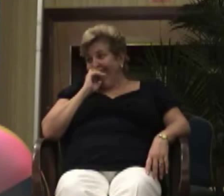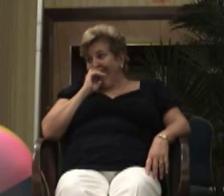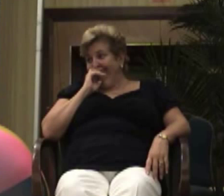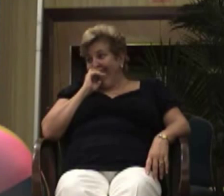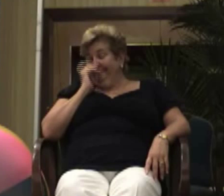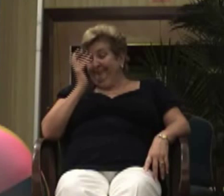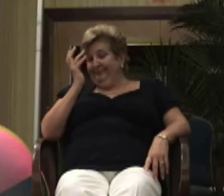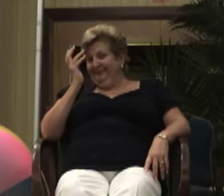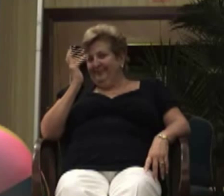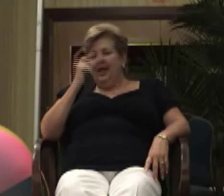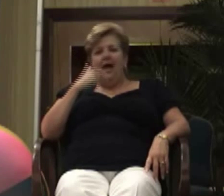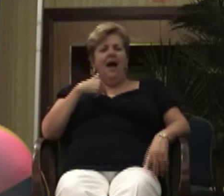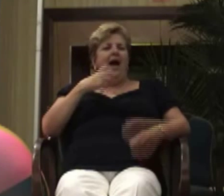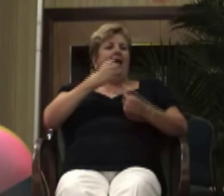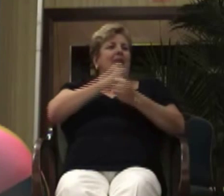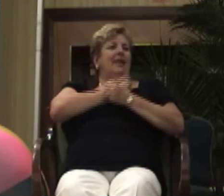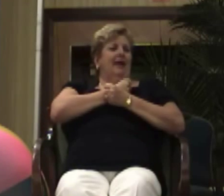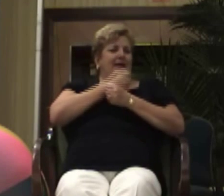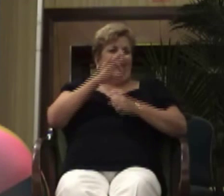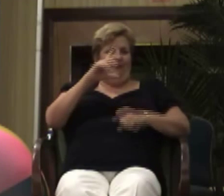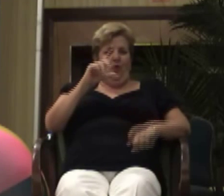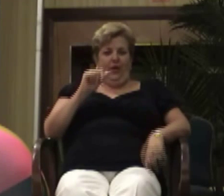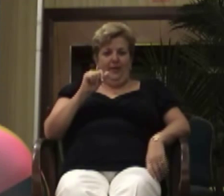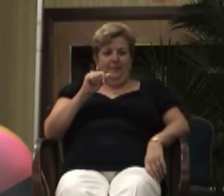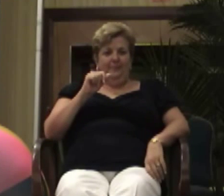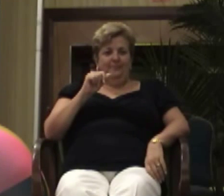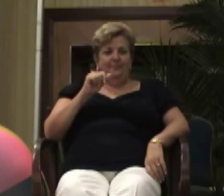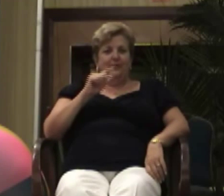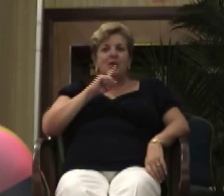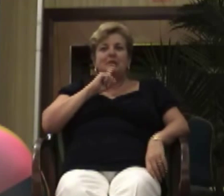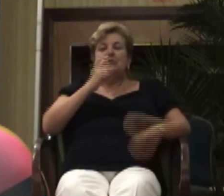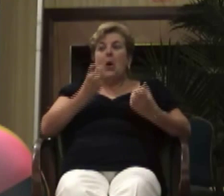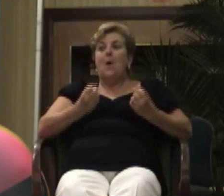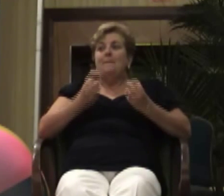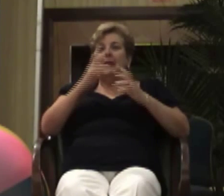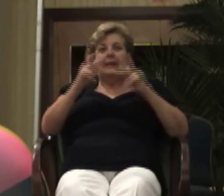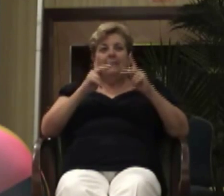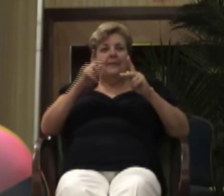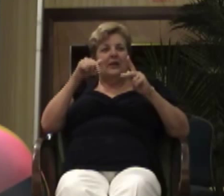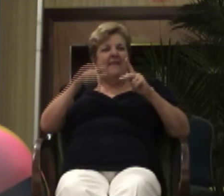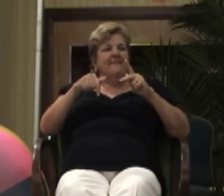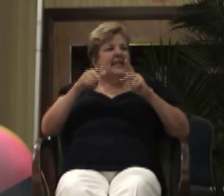I love Florida. There are so many people in this room that I just love better than anything.